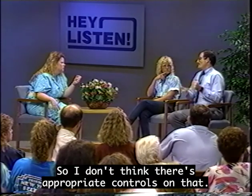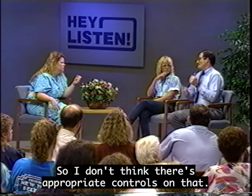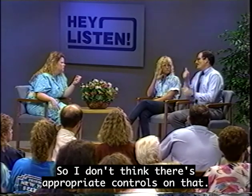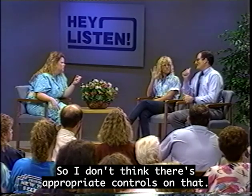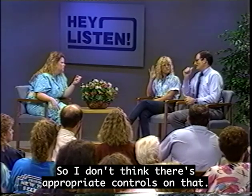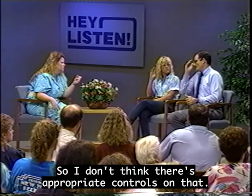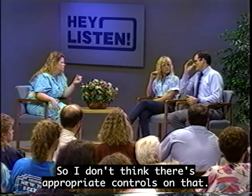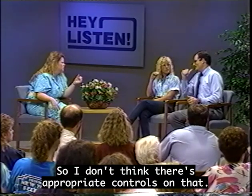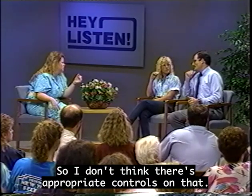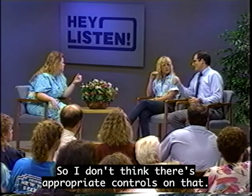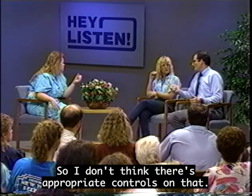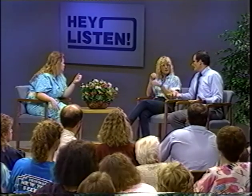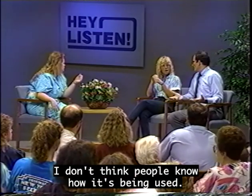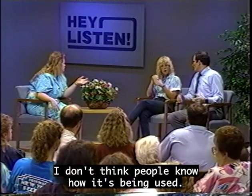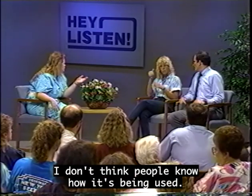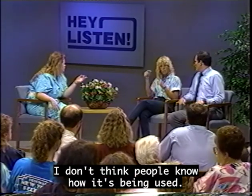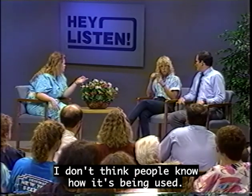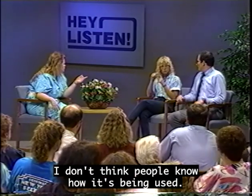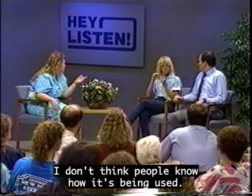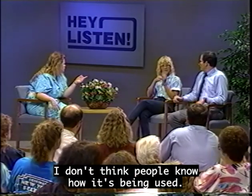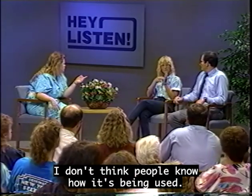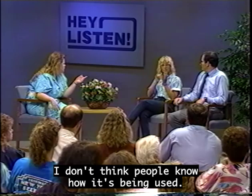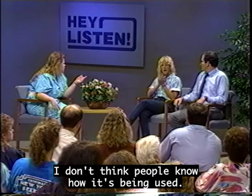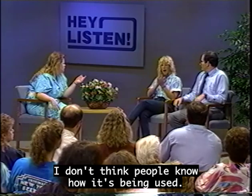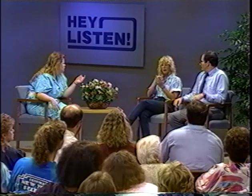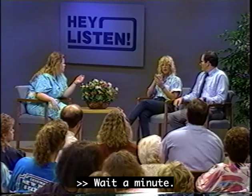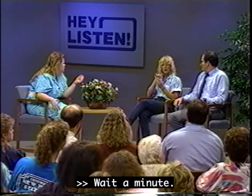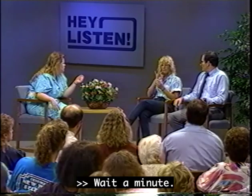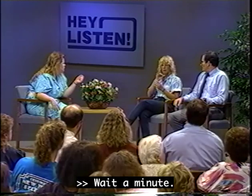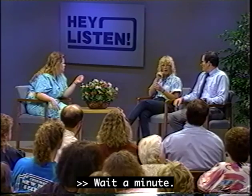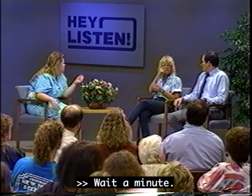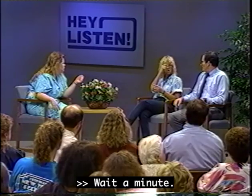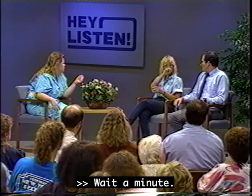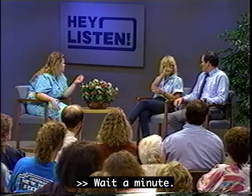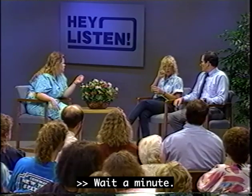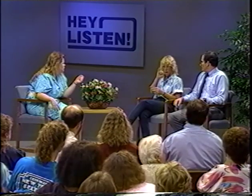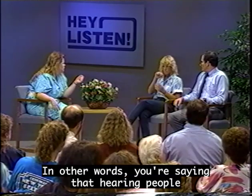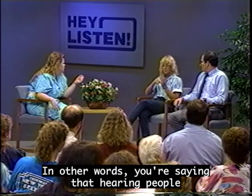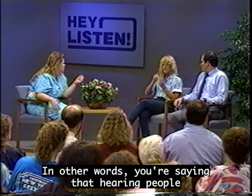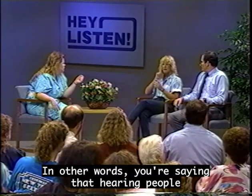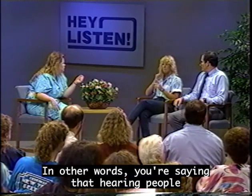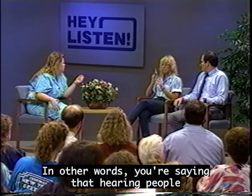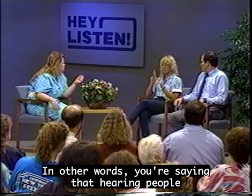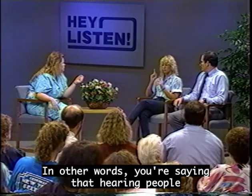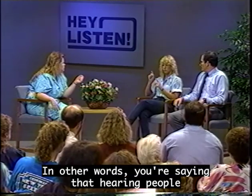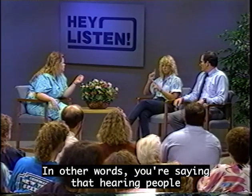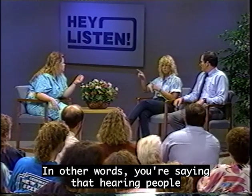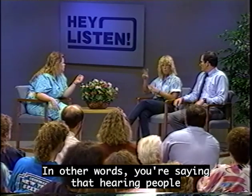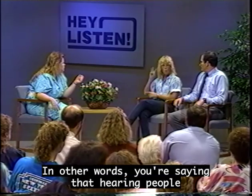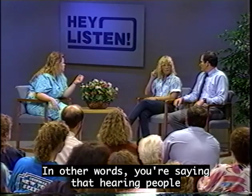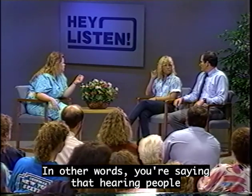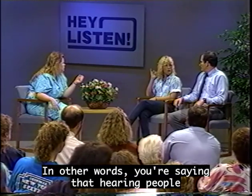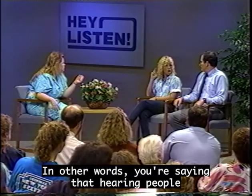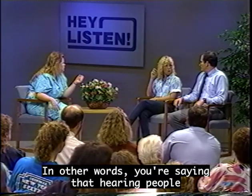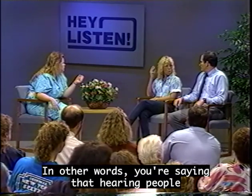there's appropriate controls on that. I don't think people know how it's being used. Wait a minute. In other words, you're saying that